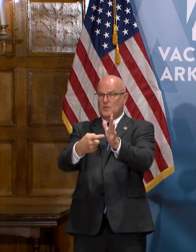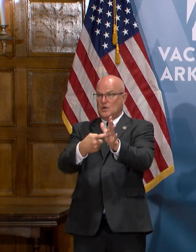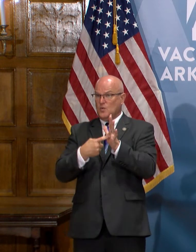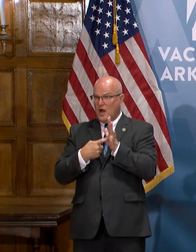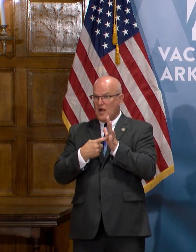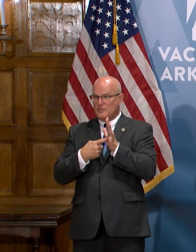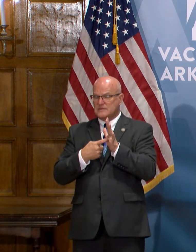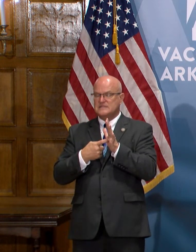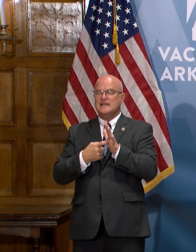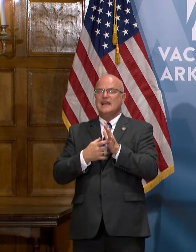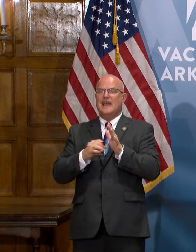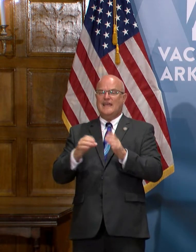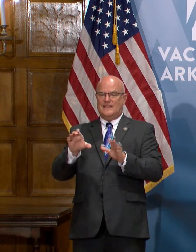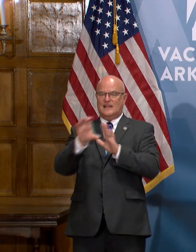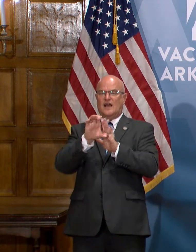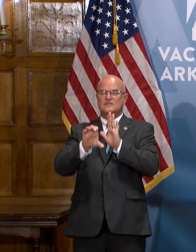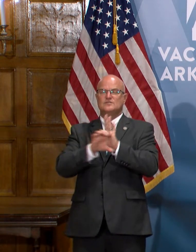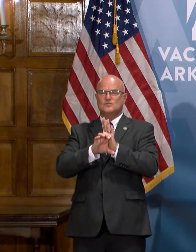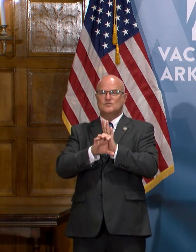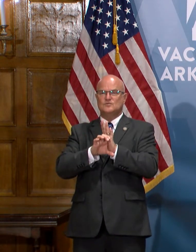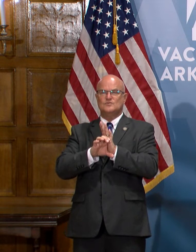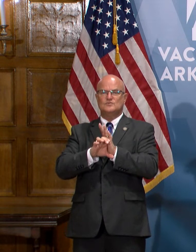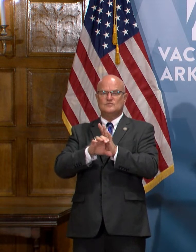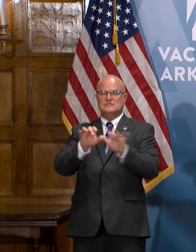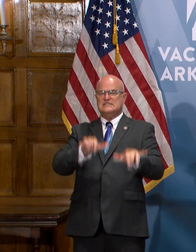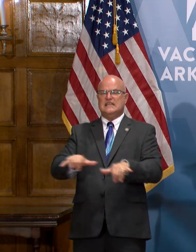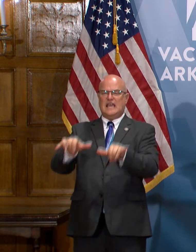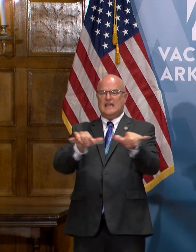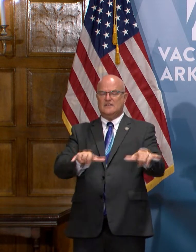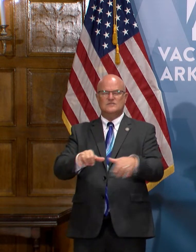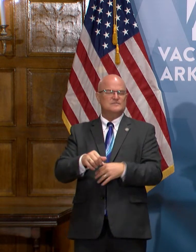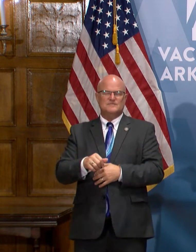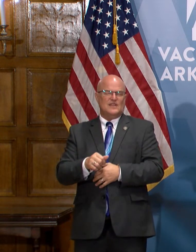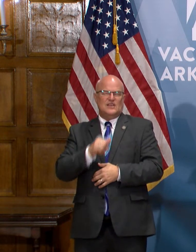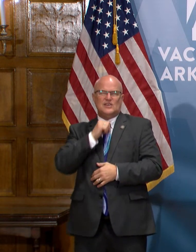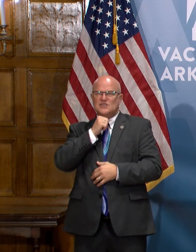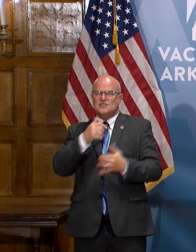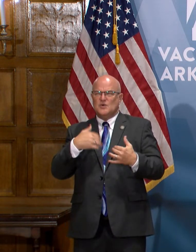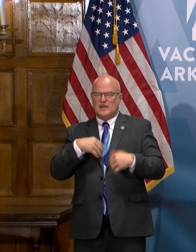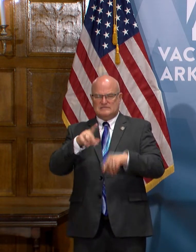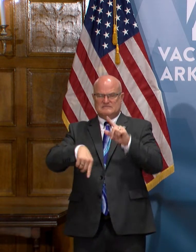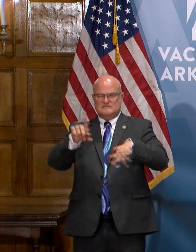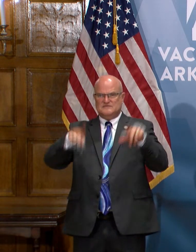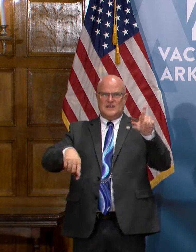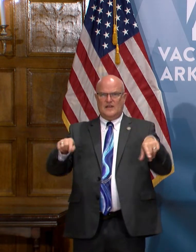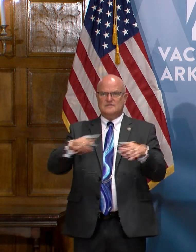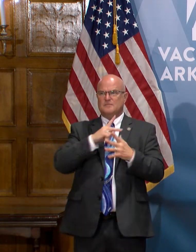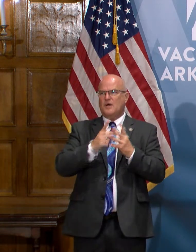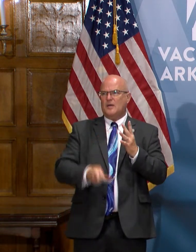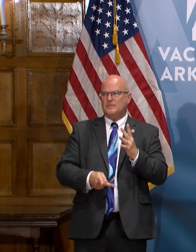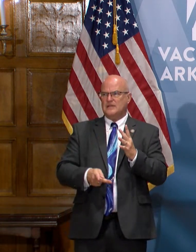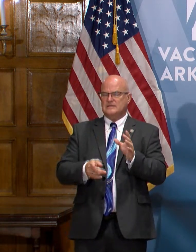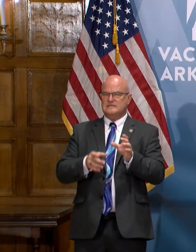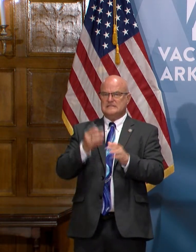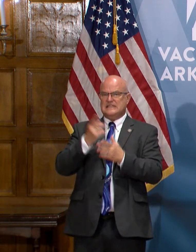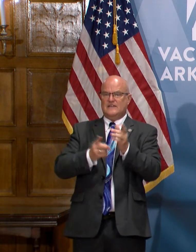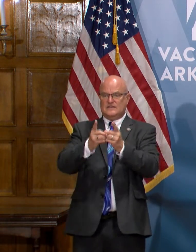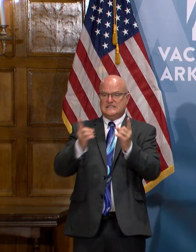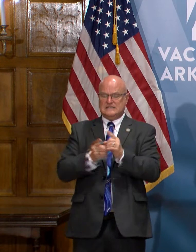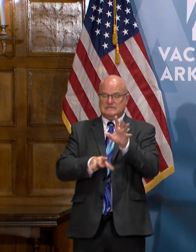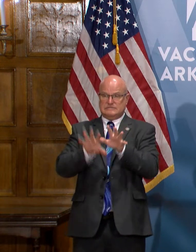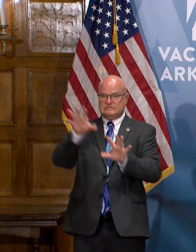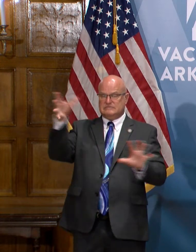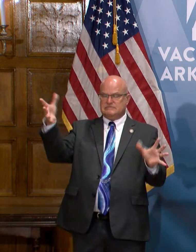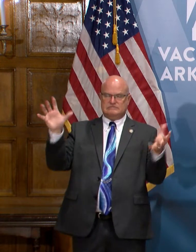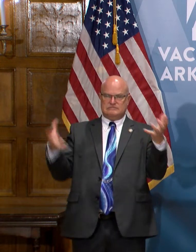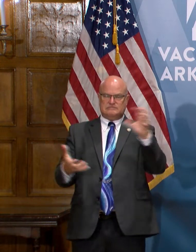requirements and the constitutional standards. You don't want to have much of a variance in your population in each district.